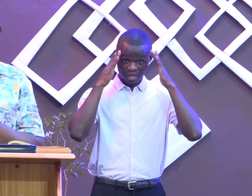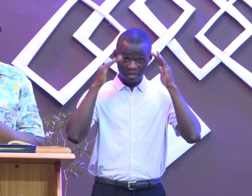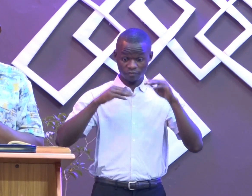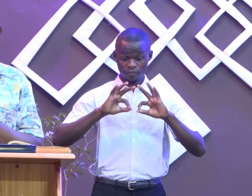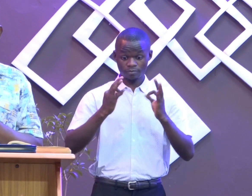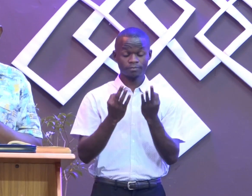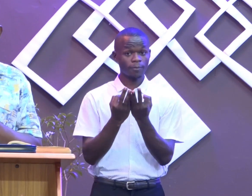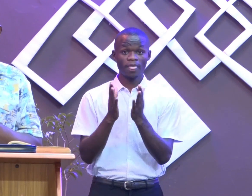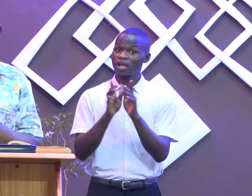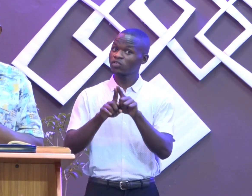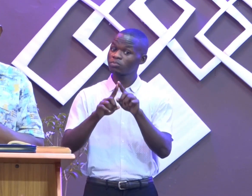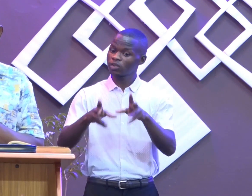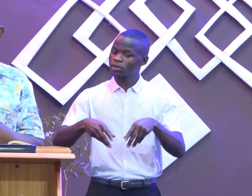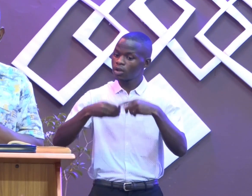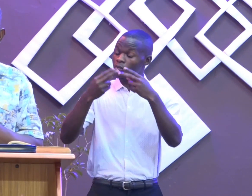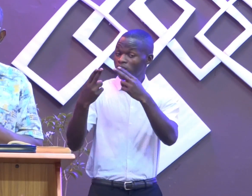clan.